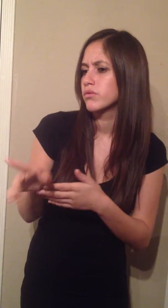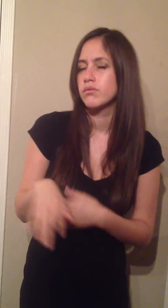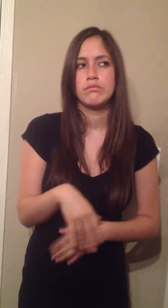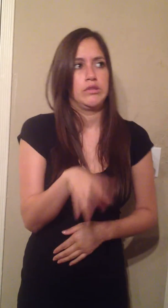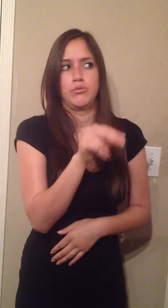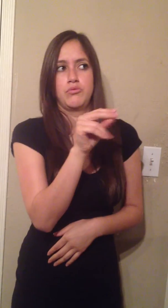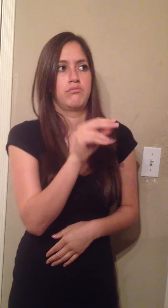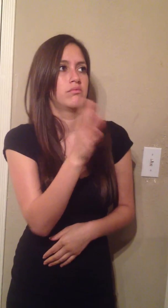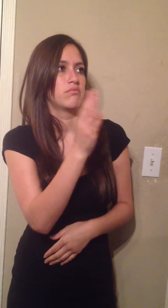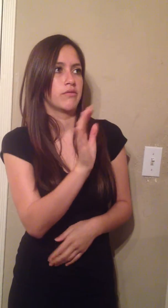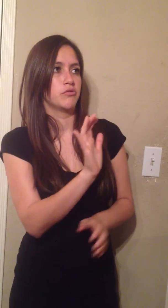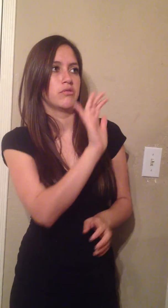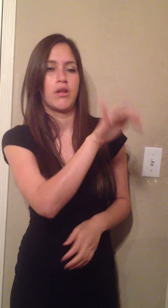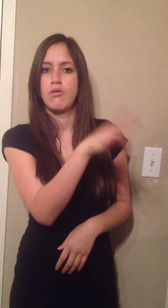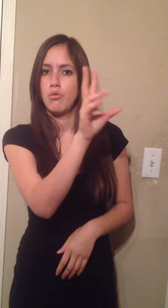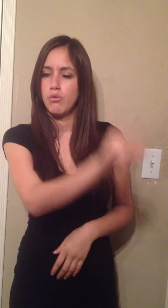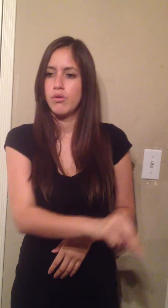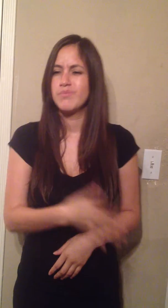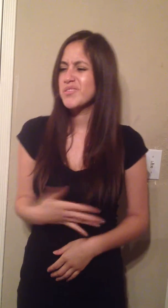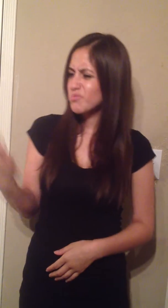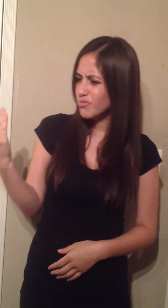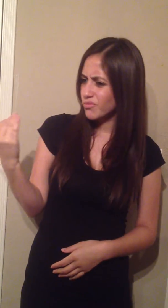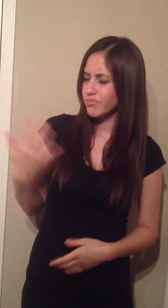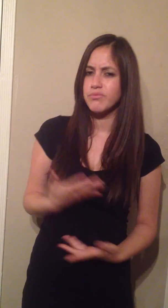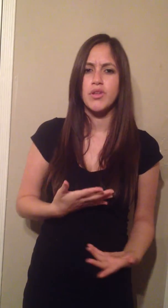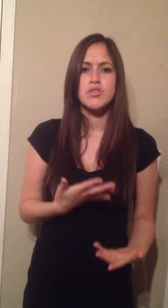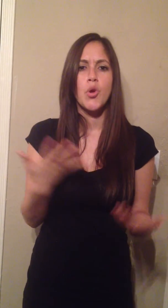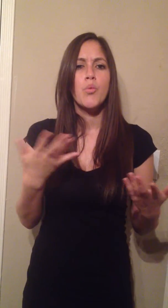them why, and what do you think their reason is?